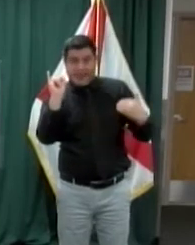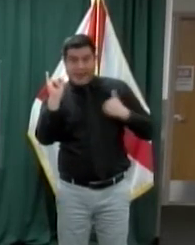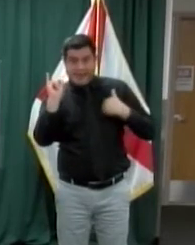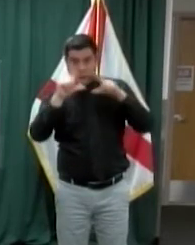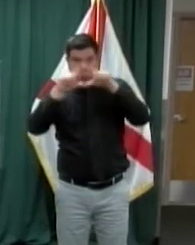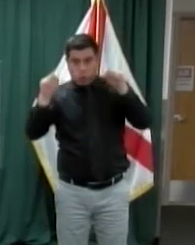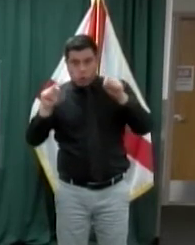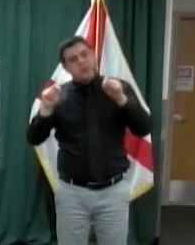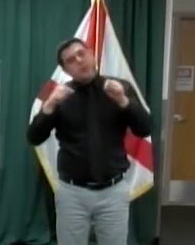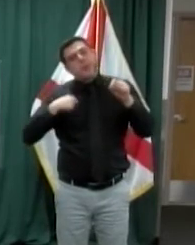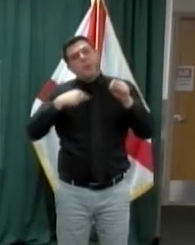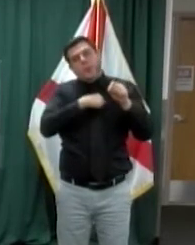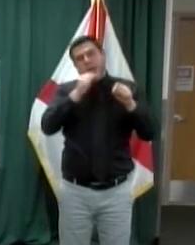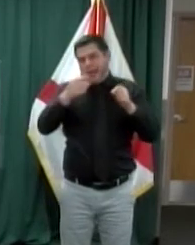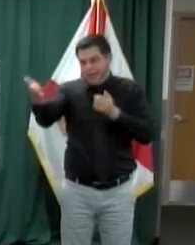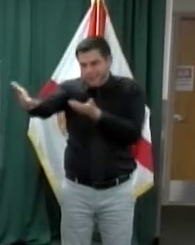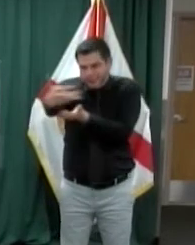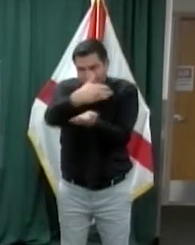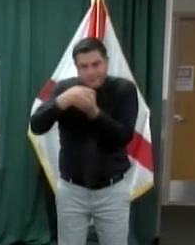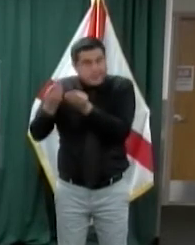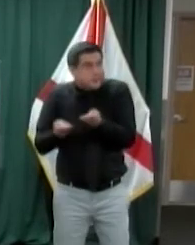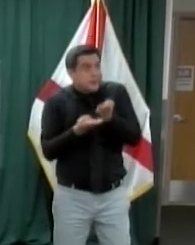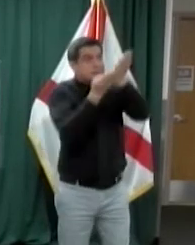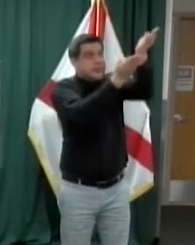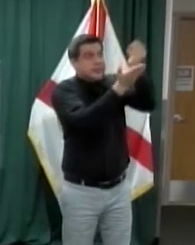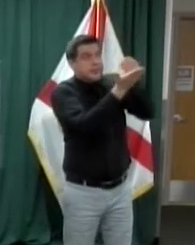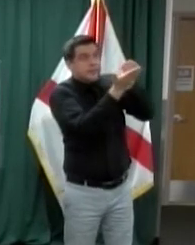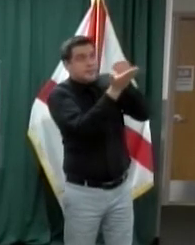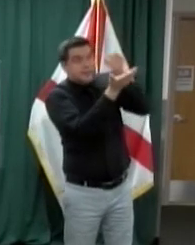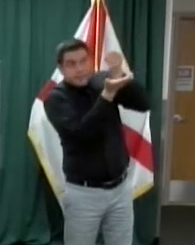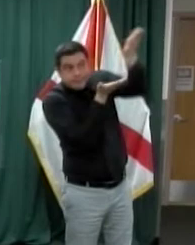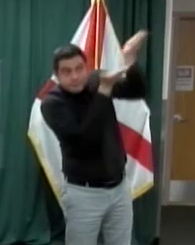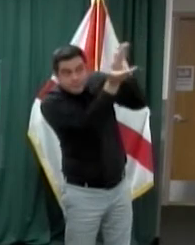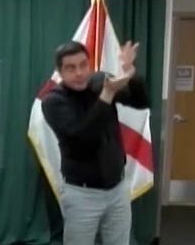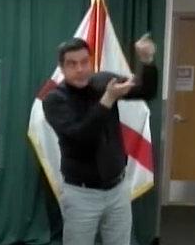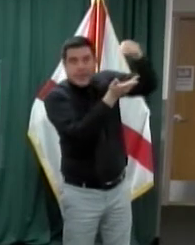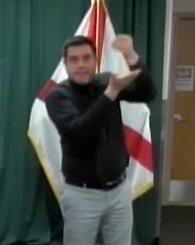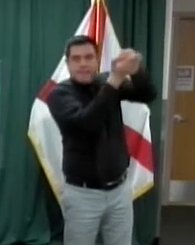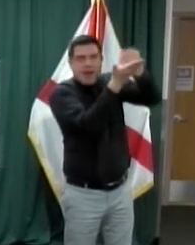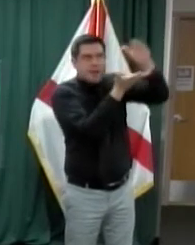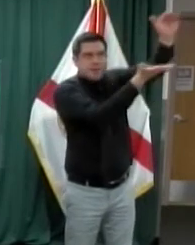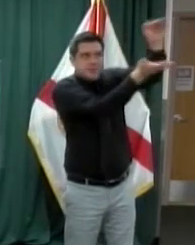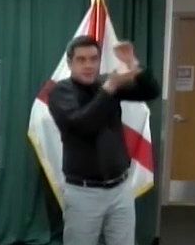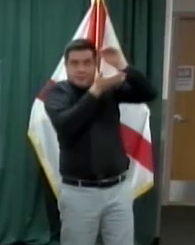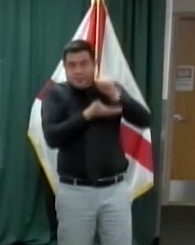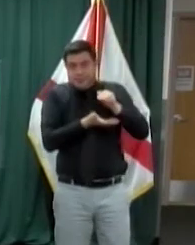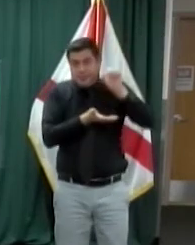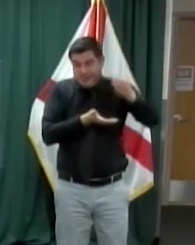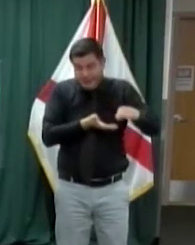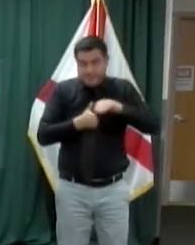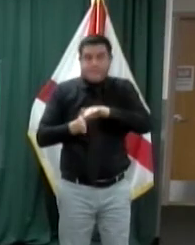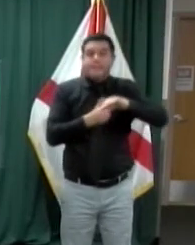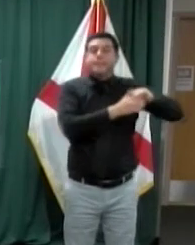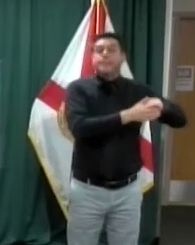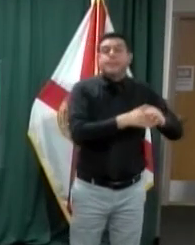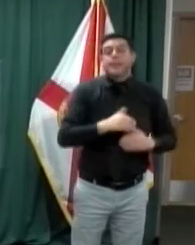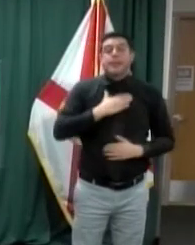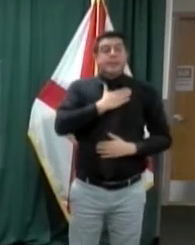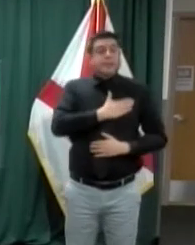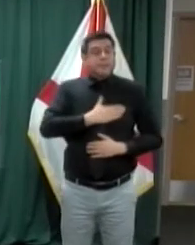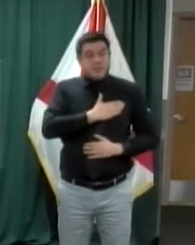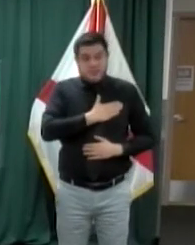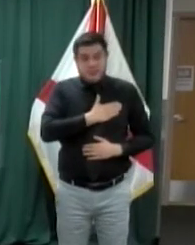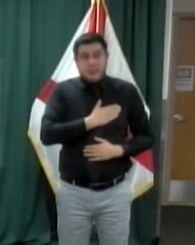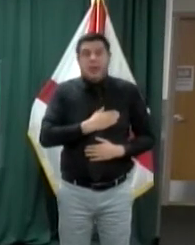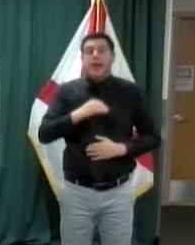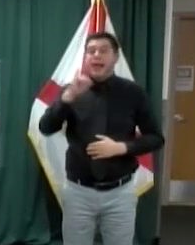all of these tests. Please bring an identification card with you. Walk-ups are available there. Patients do